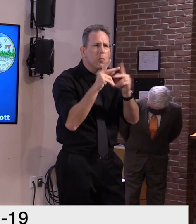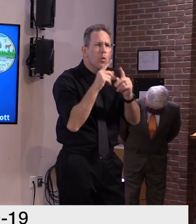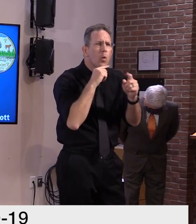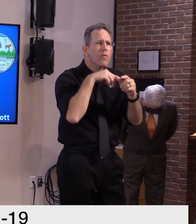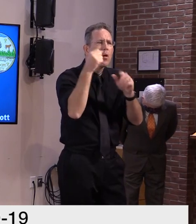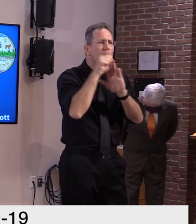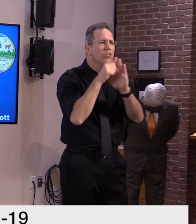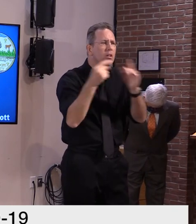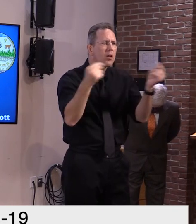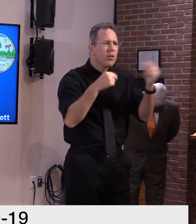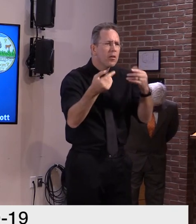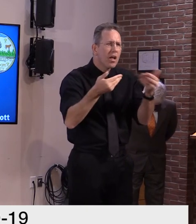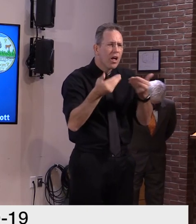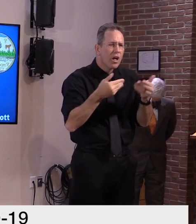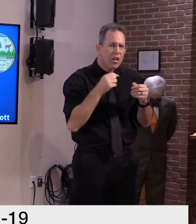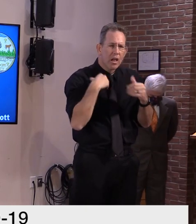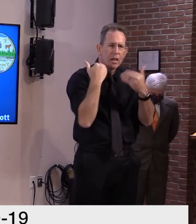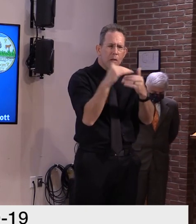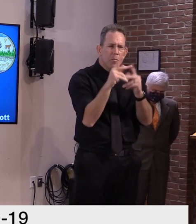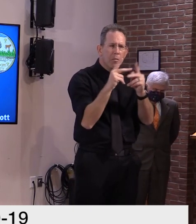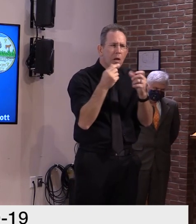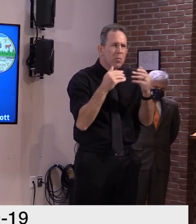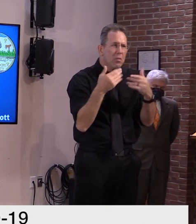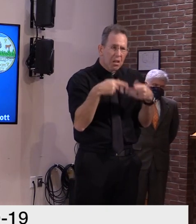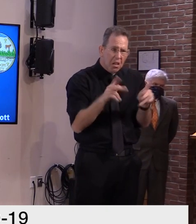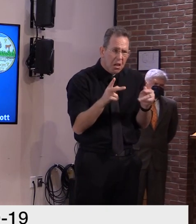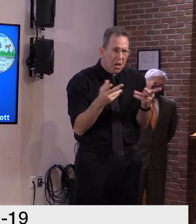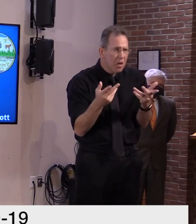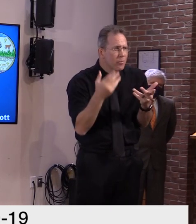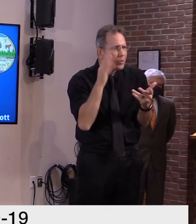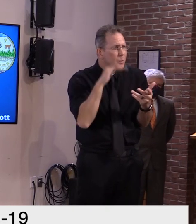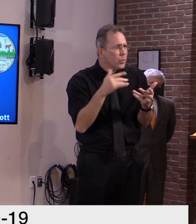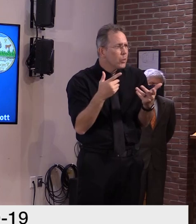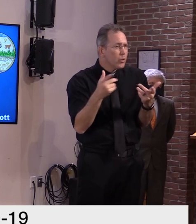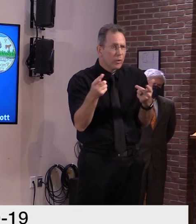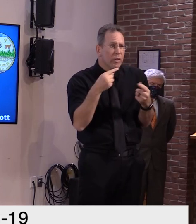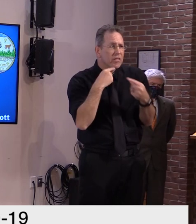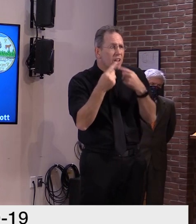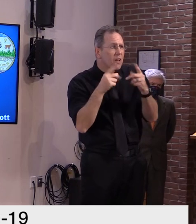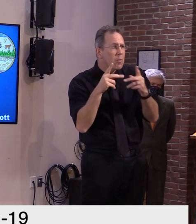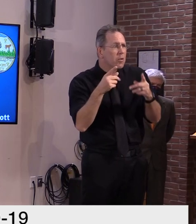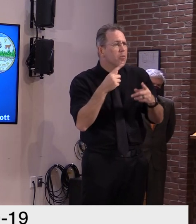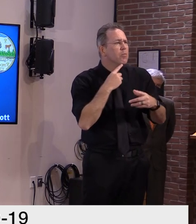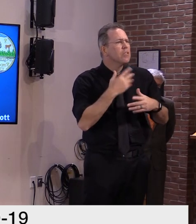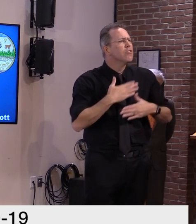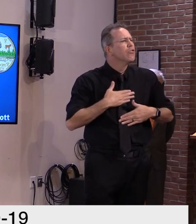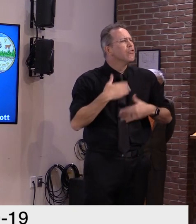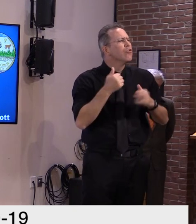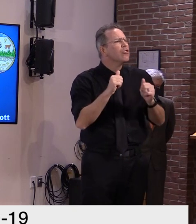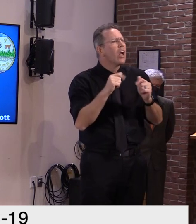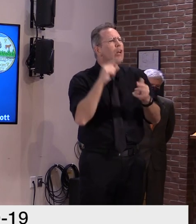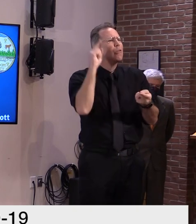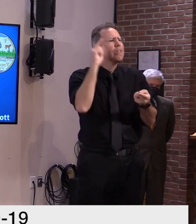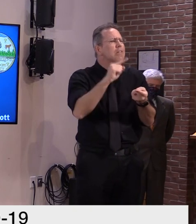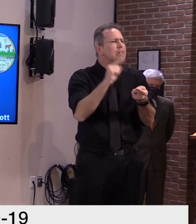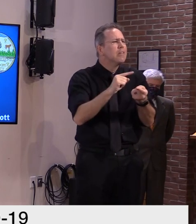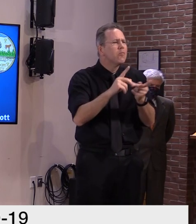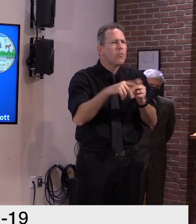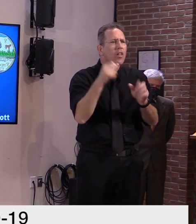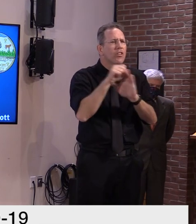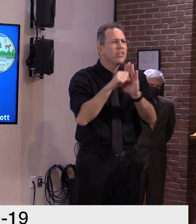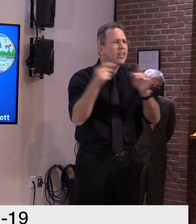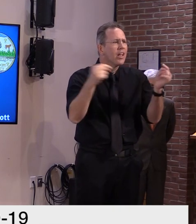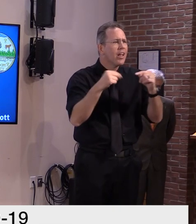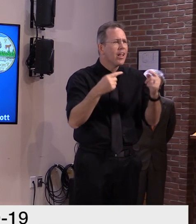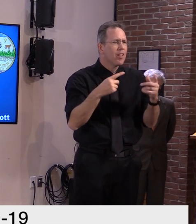good faith effort, but the reality is they may end up with a considerable amount of out-of-state employees coming in.